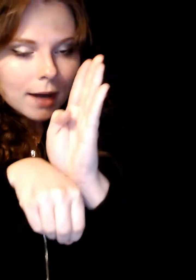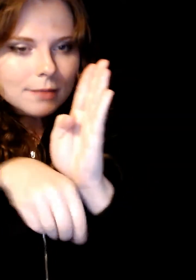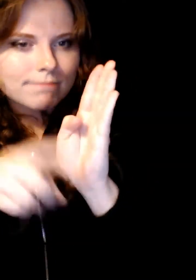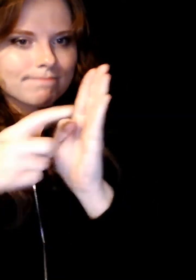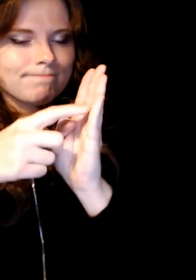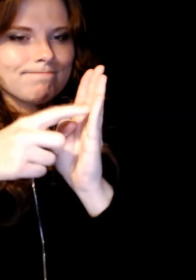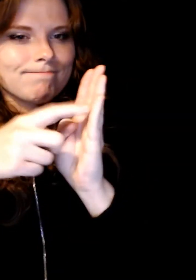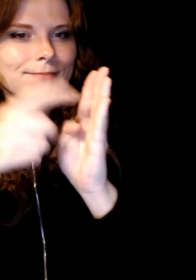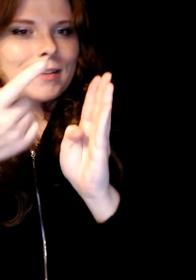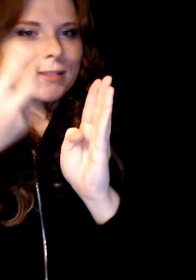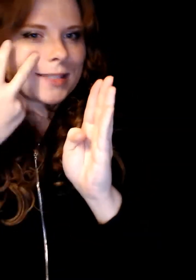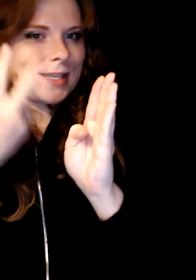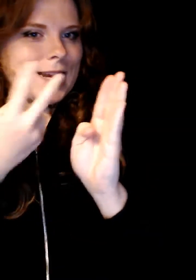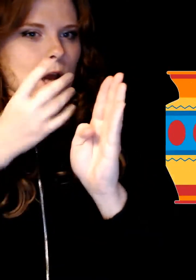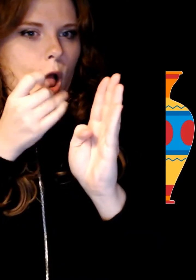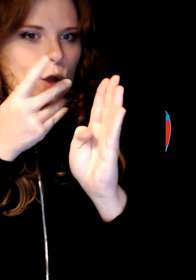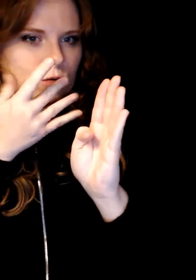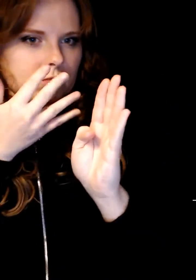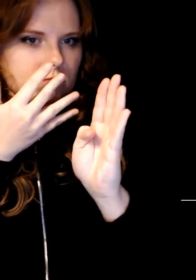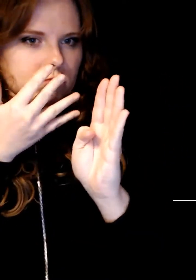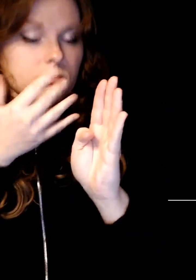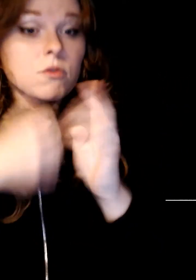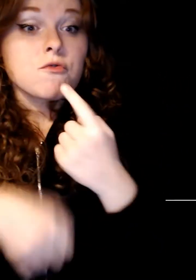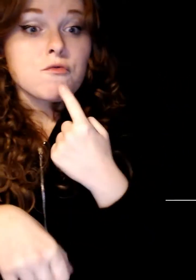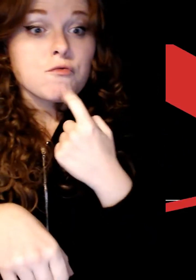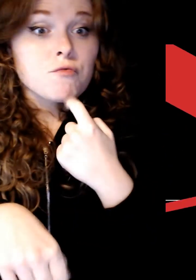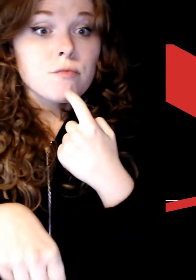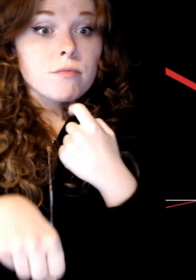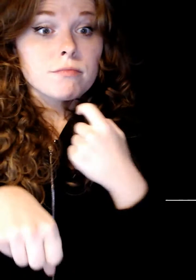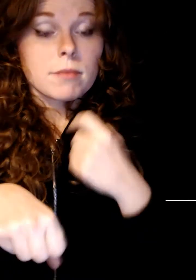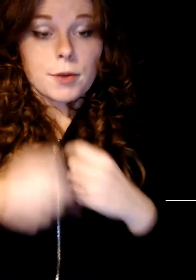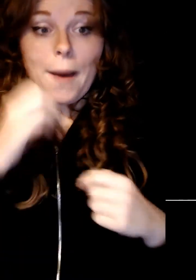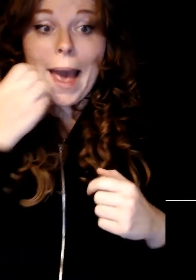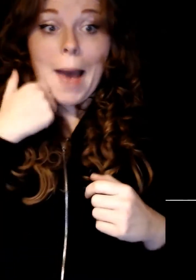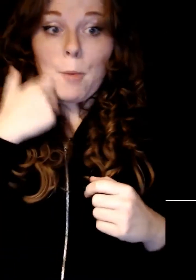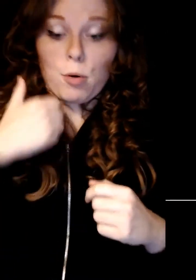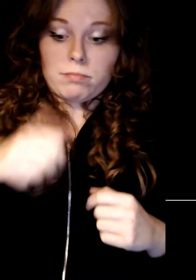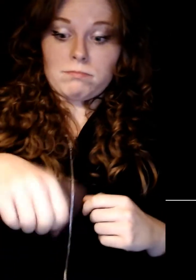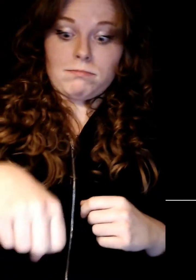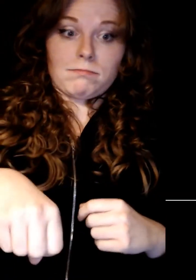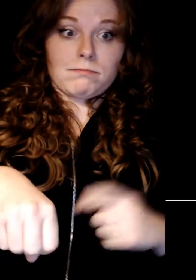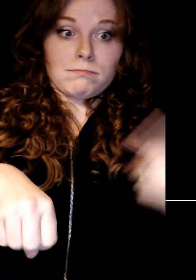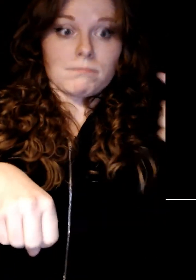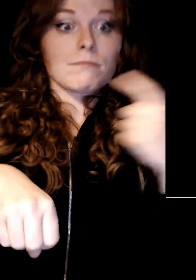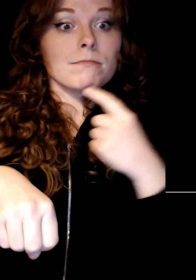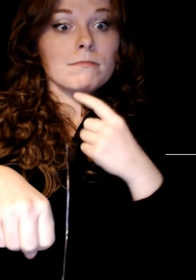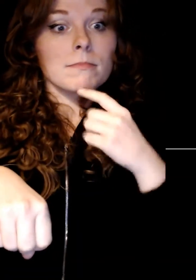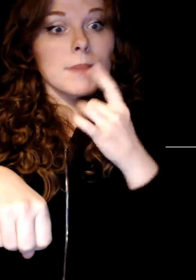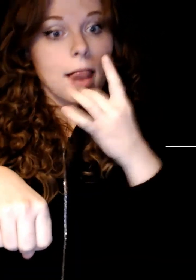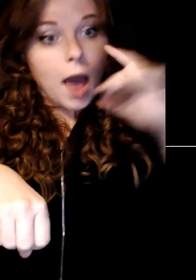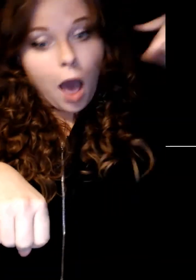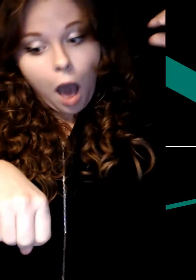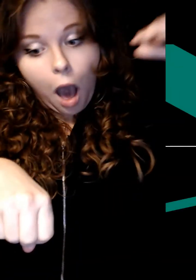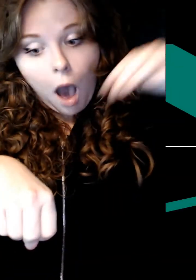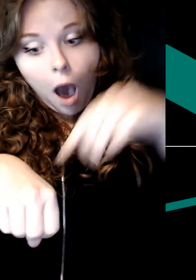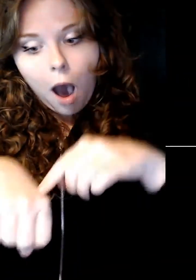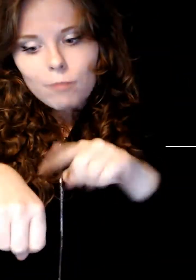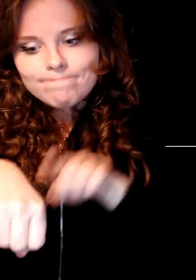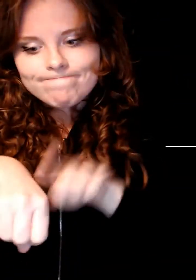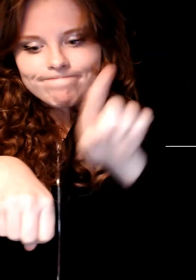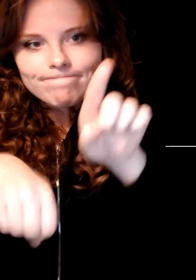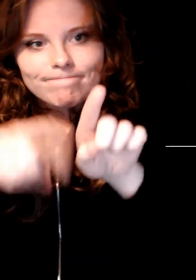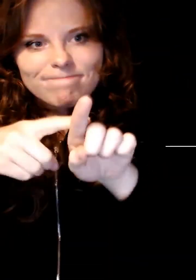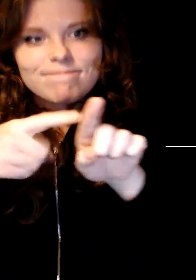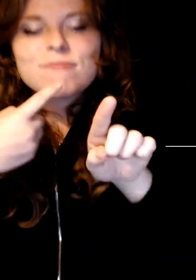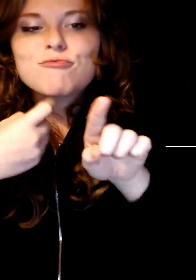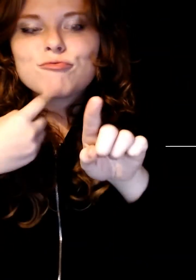we see as its color. Red light reflects off of an apple, so we see apples as red. Green light reflects off of the